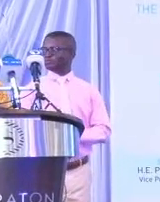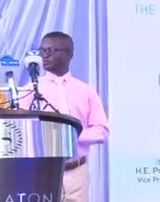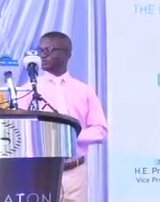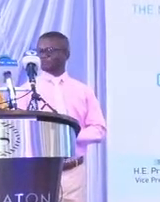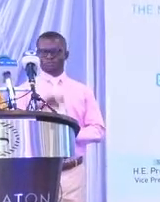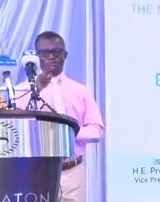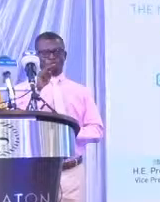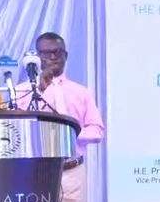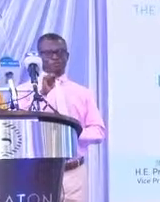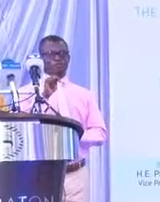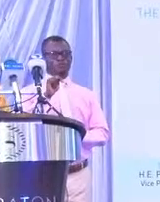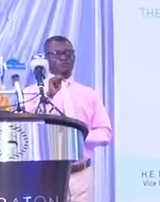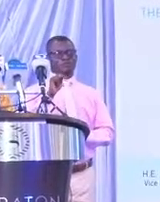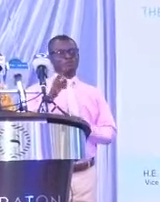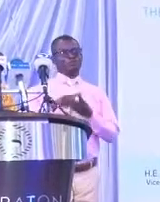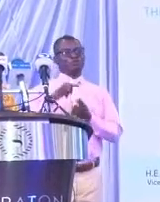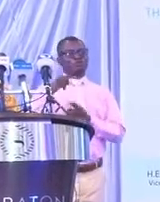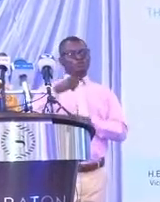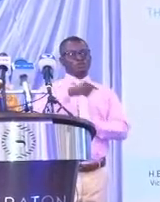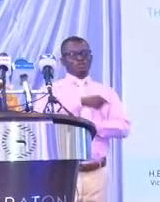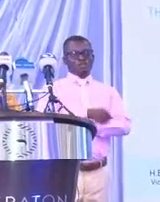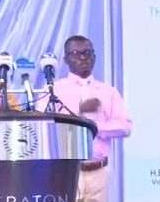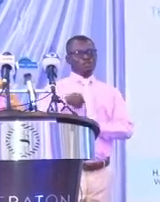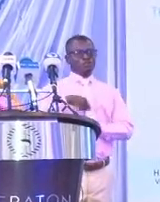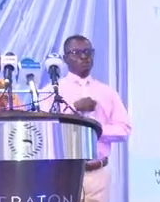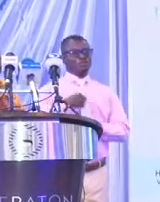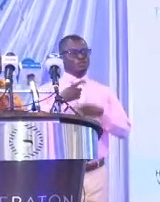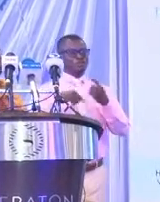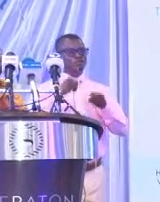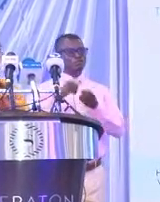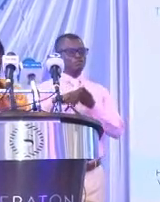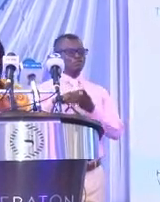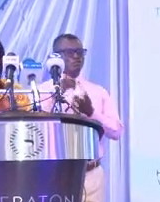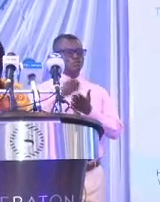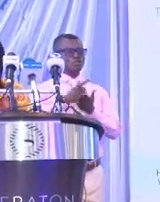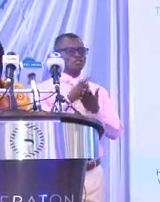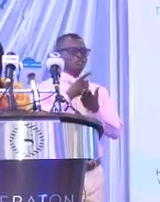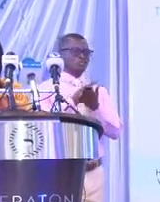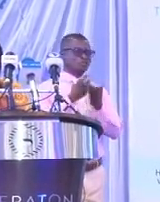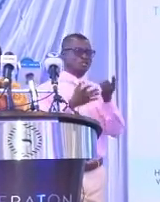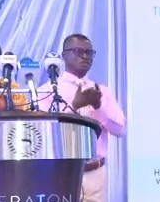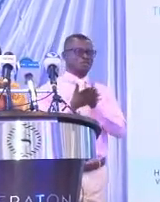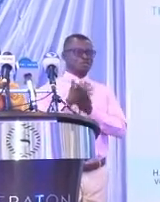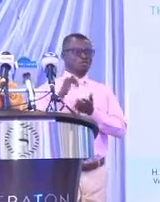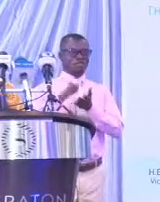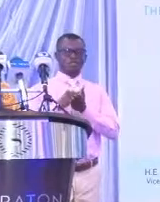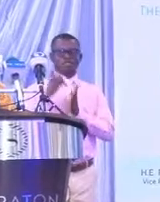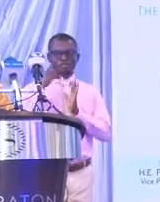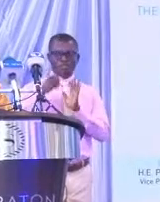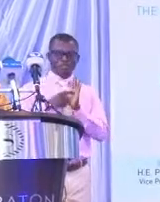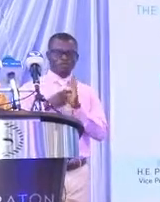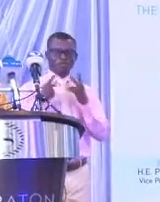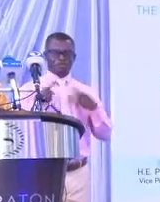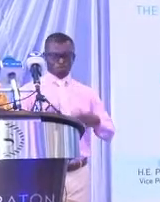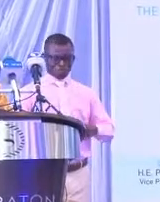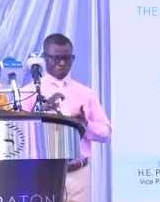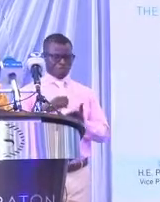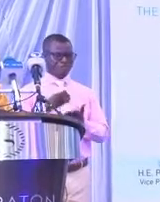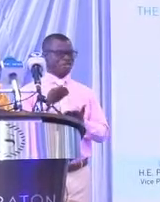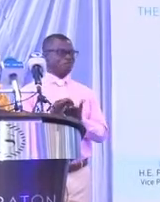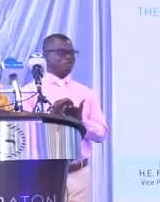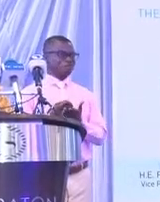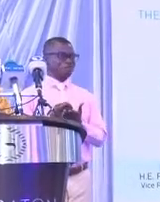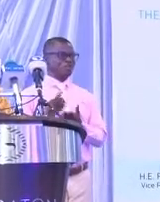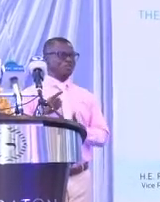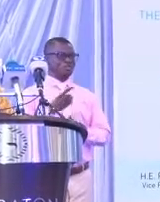Now, today's debate is going to be a retrospection. That is a debate that has existence of physical evidence.